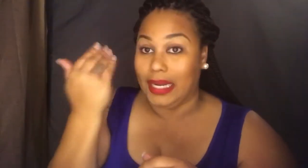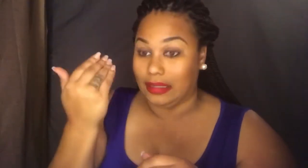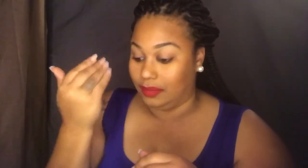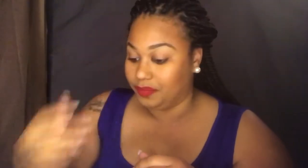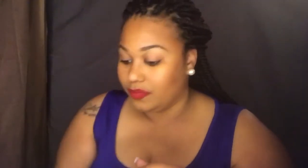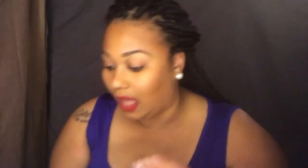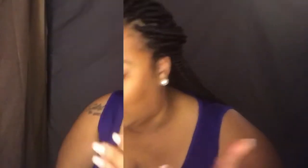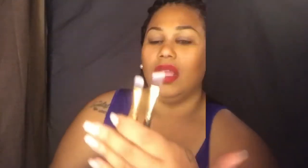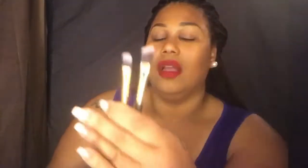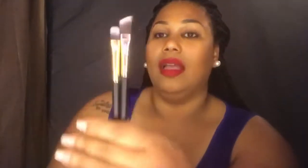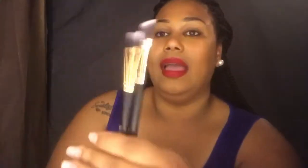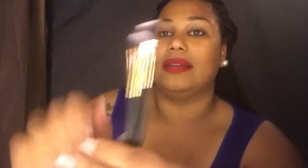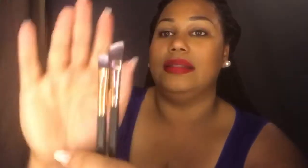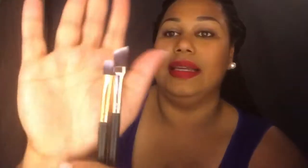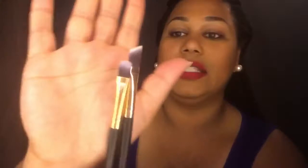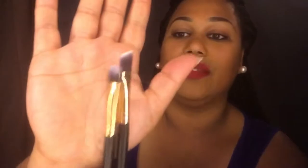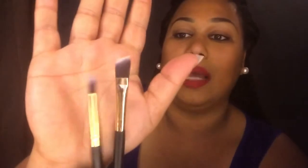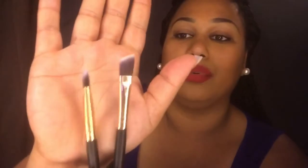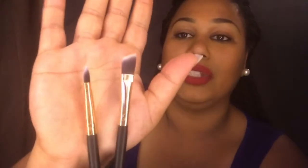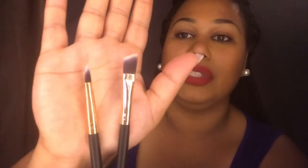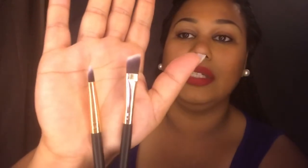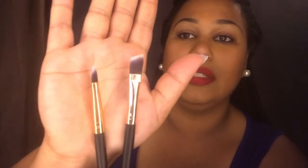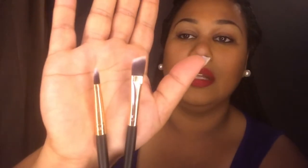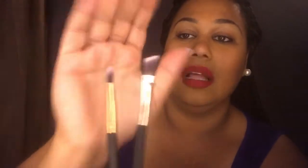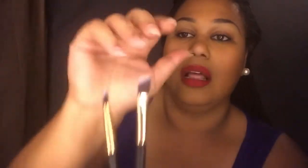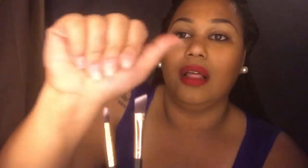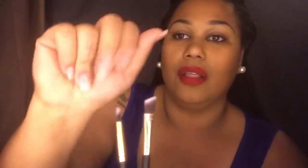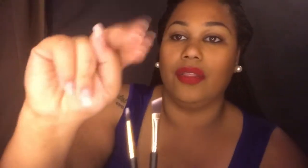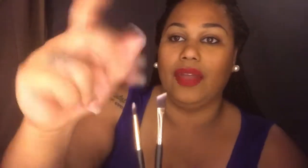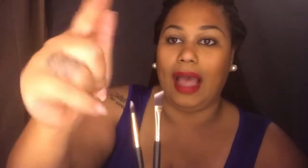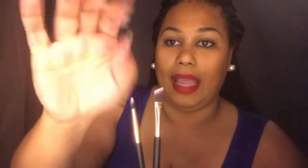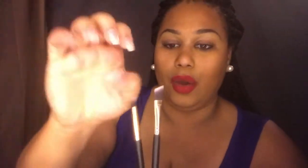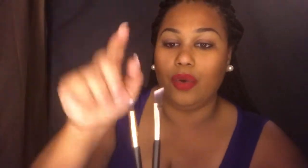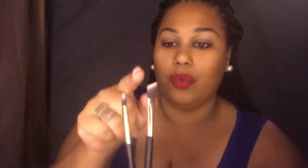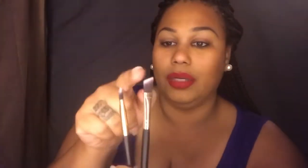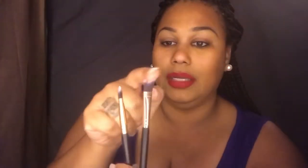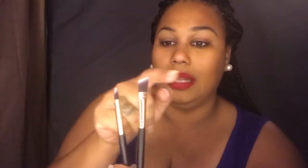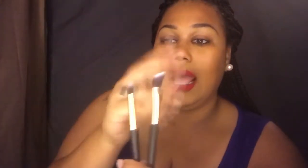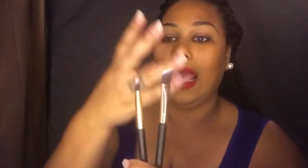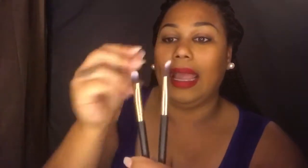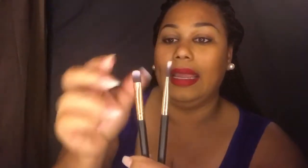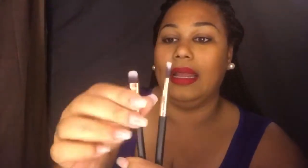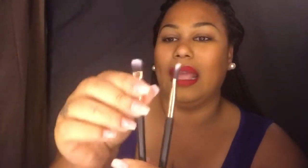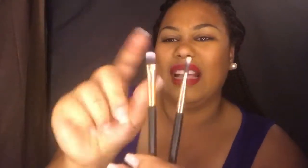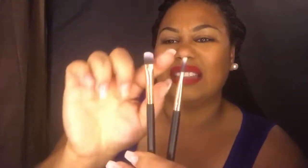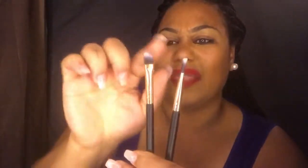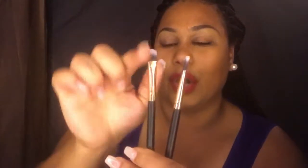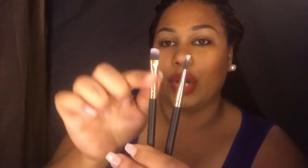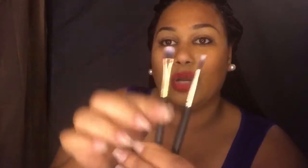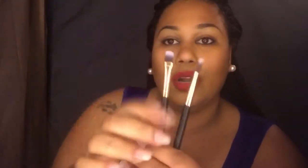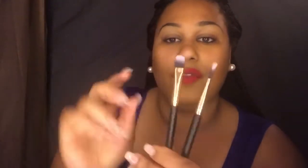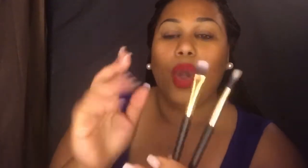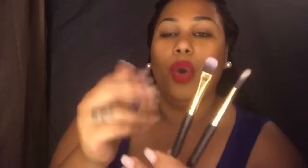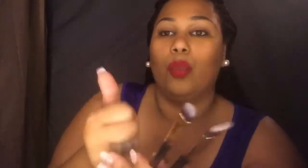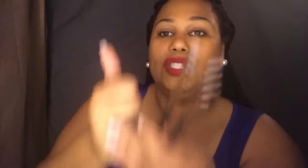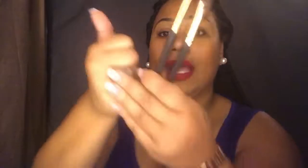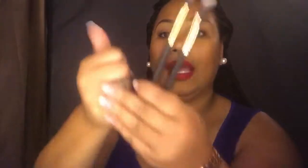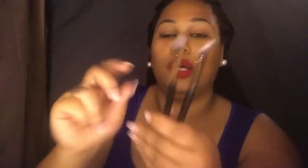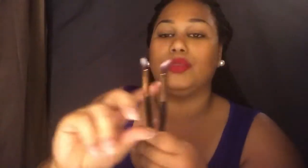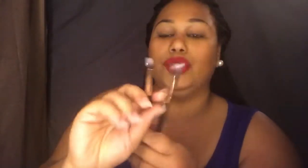makeup. It has these flat brushes, the angle one, and it has like the curve, which helps you